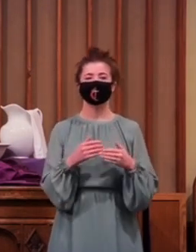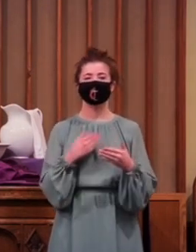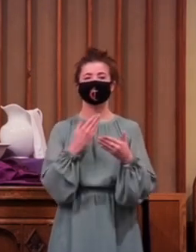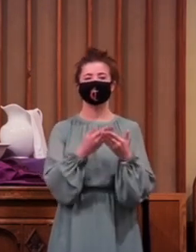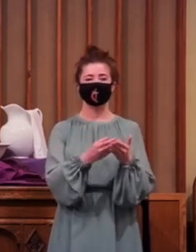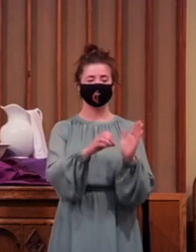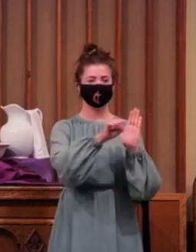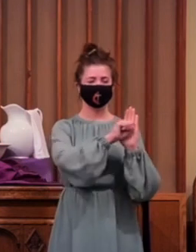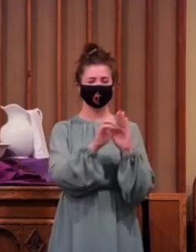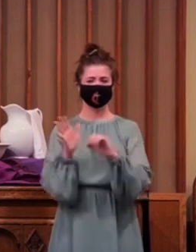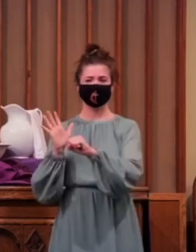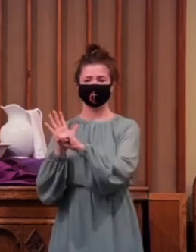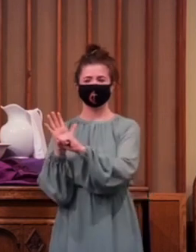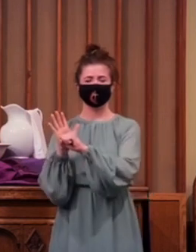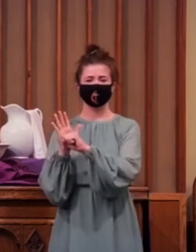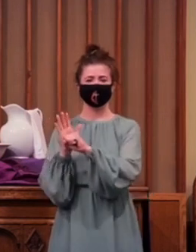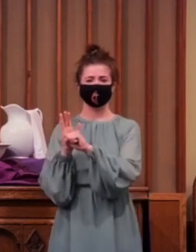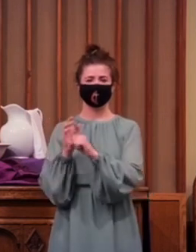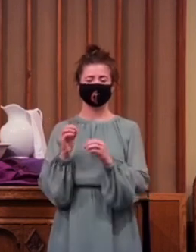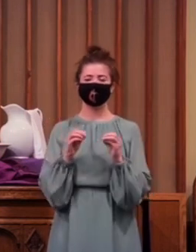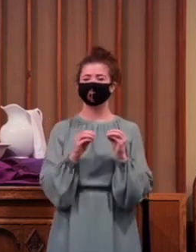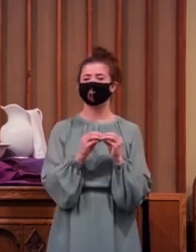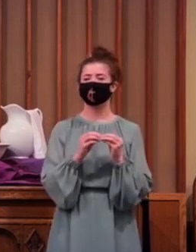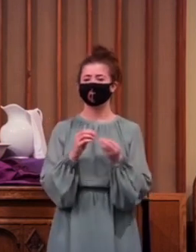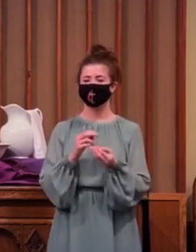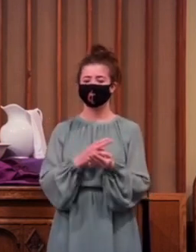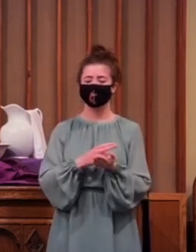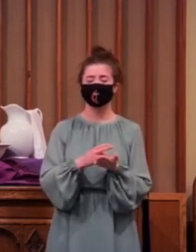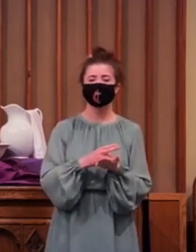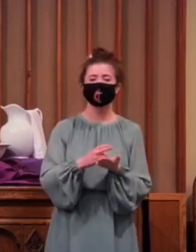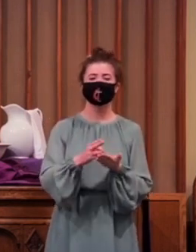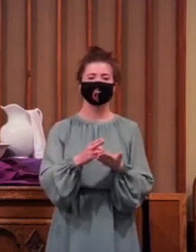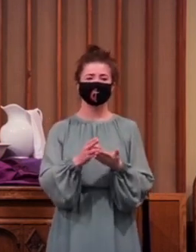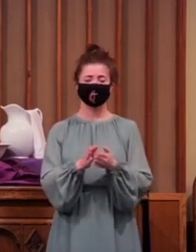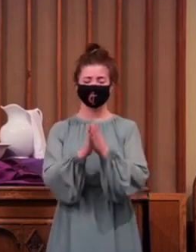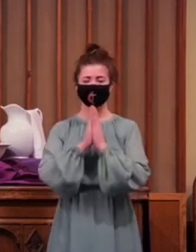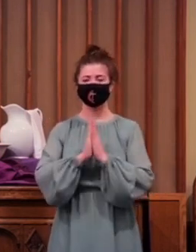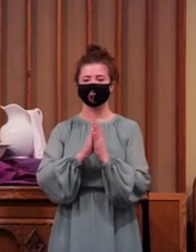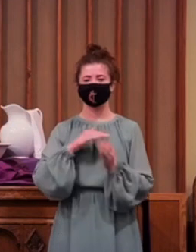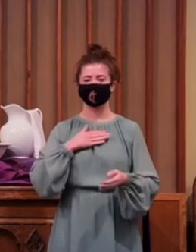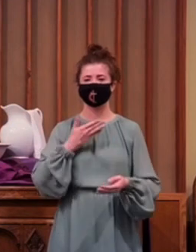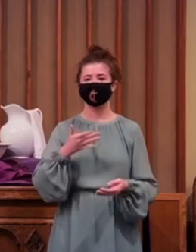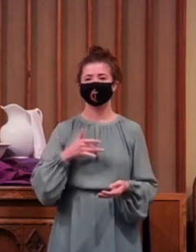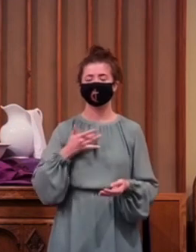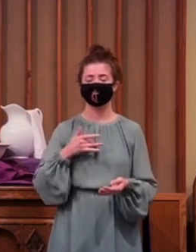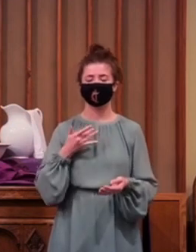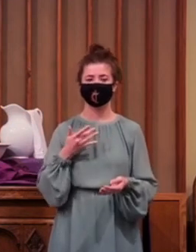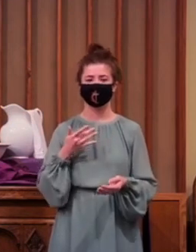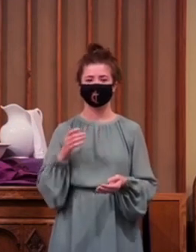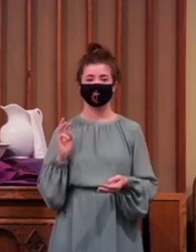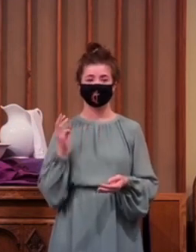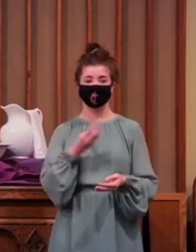Crucifixion, the more earnest our prayers of confession feel For we know that what was done